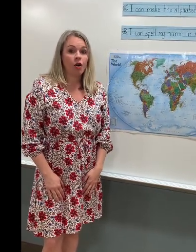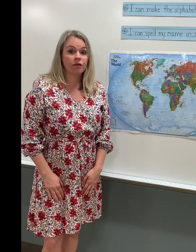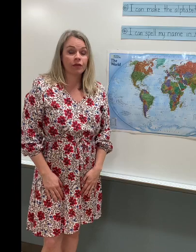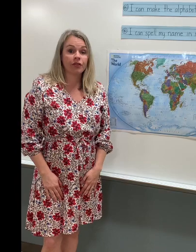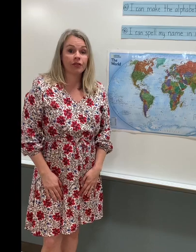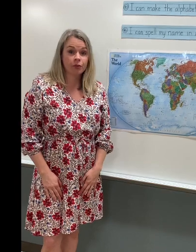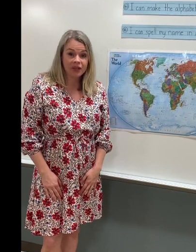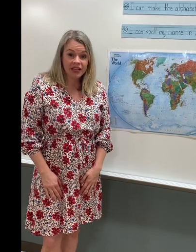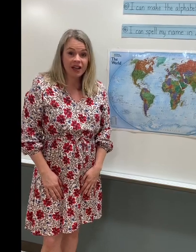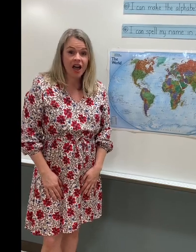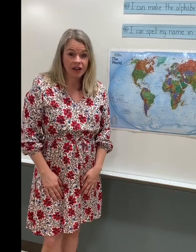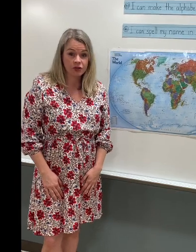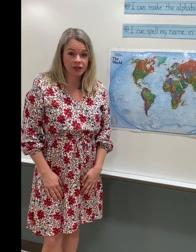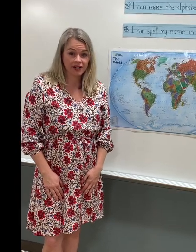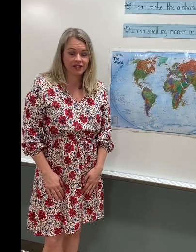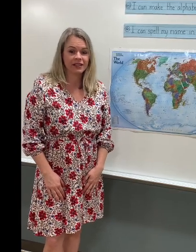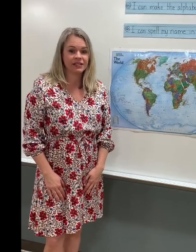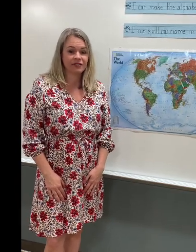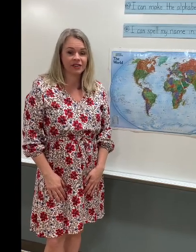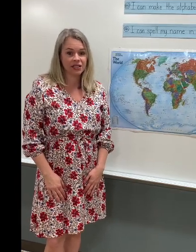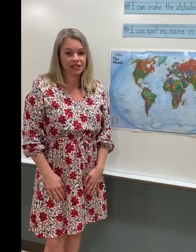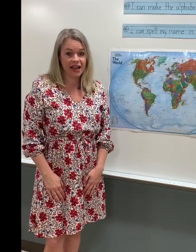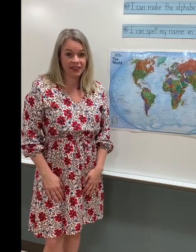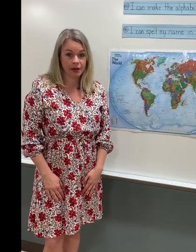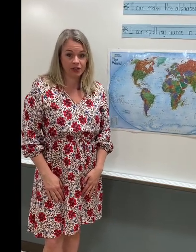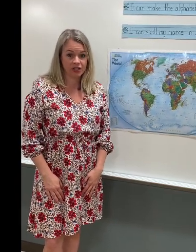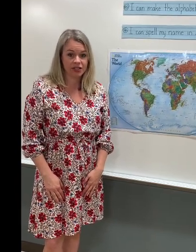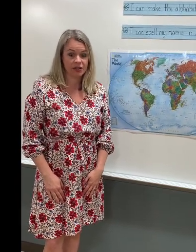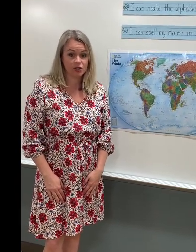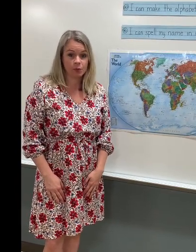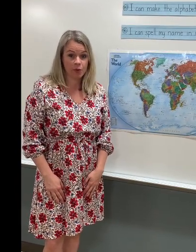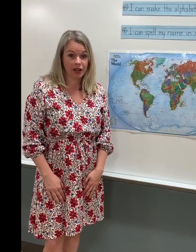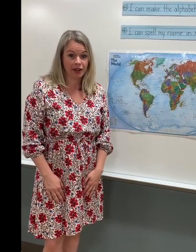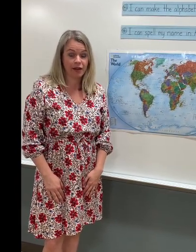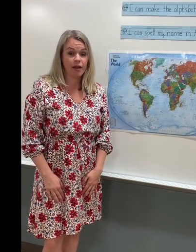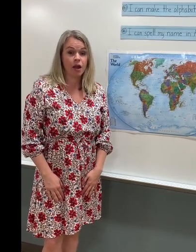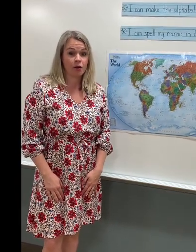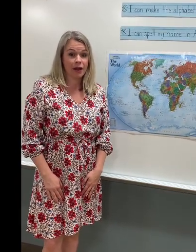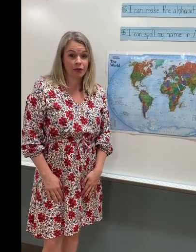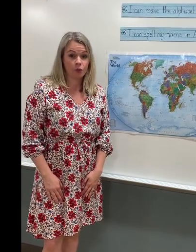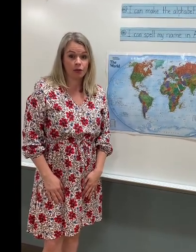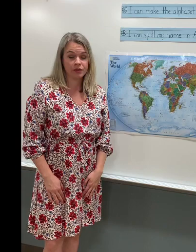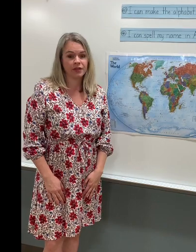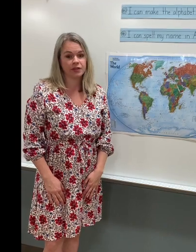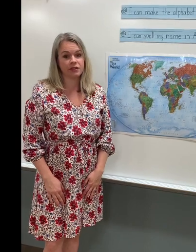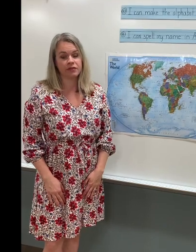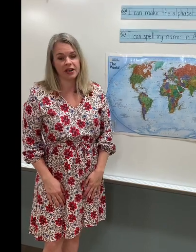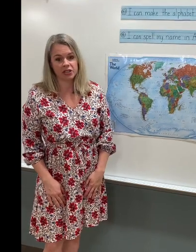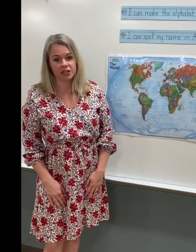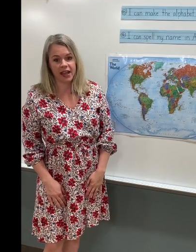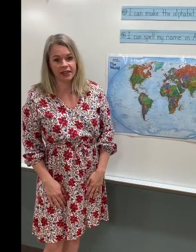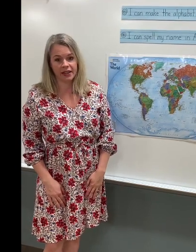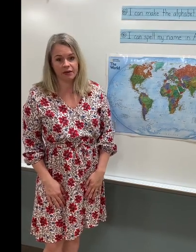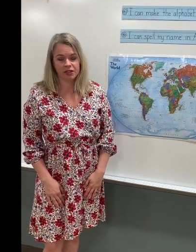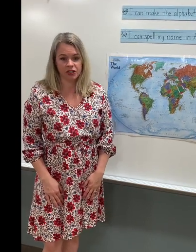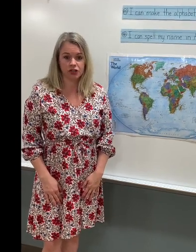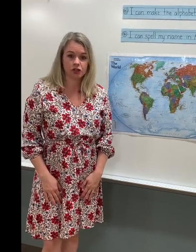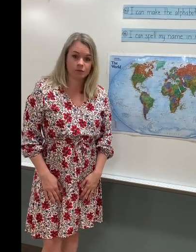over 300 different sign languages that are spoken around the world. There's French Sign Language and German